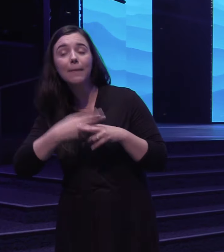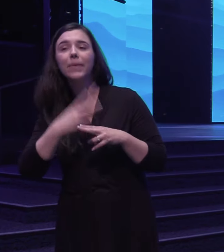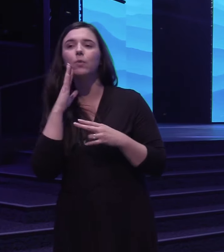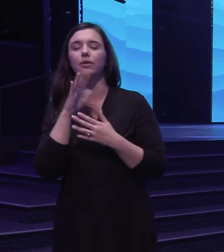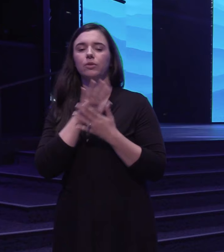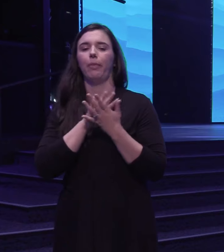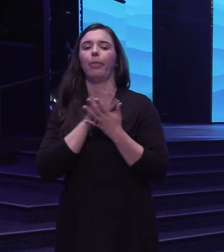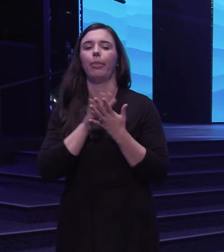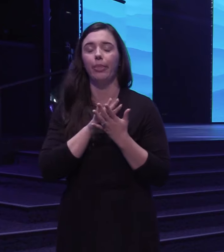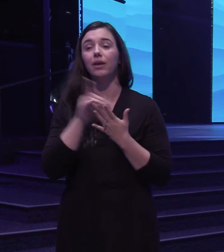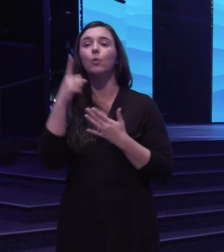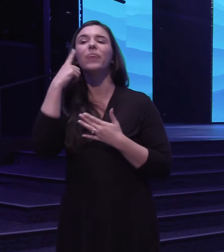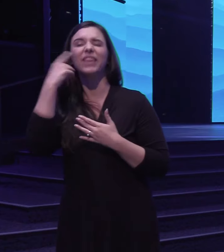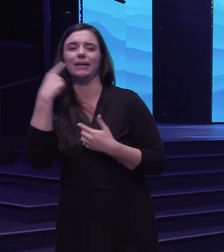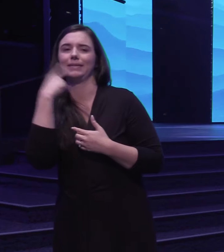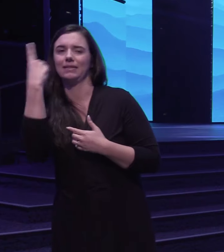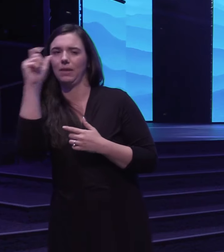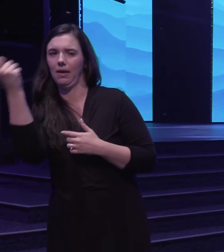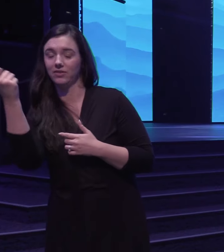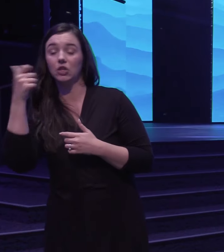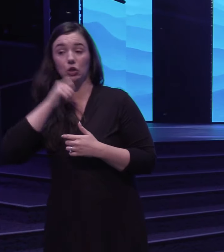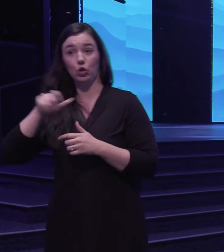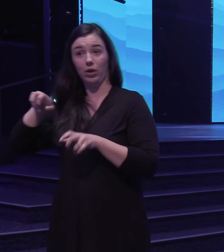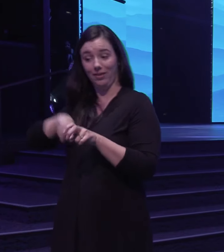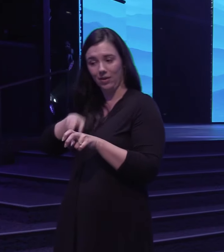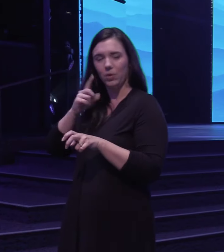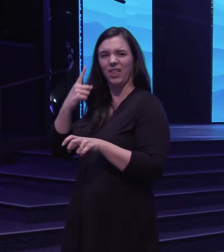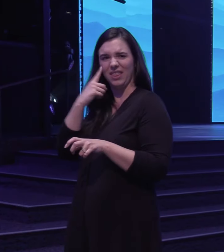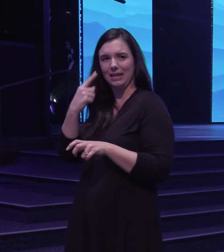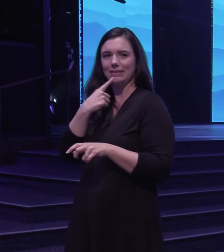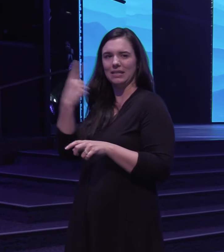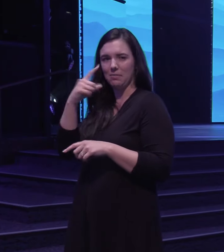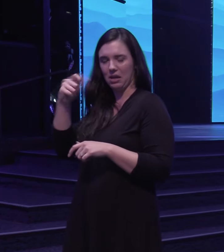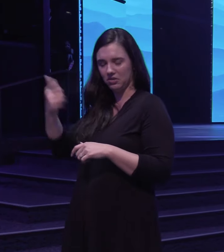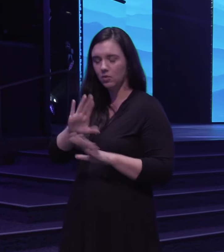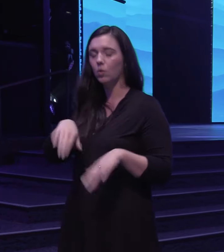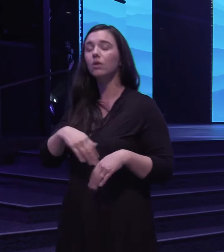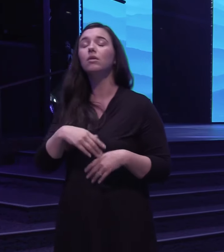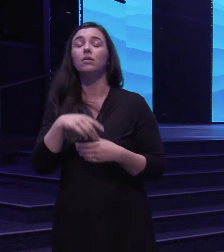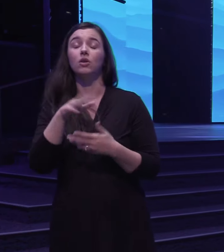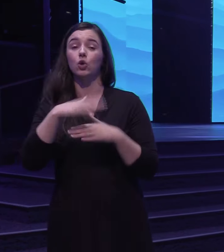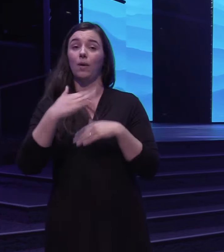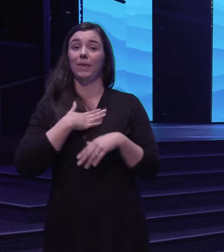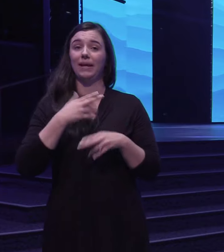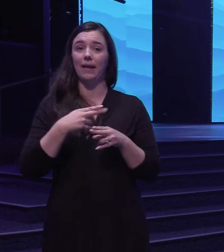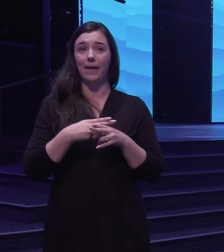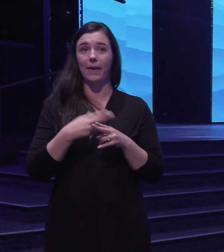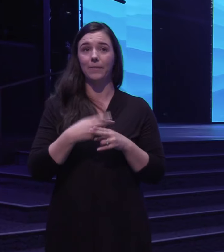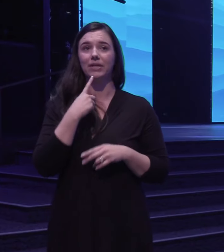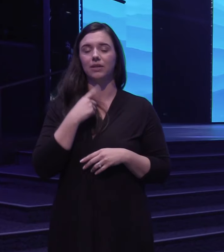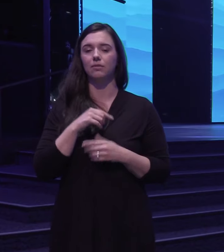teacher will think I said one thing, and the girl behind me will think I said something else. So when she called my name, I said,